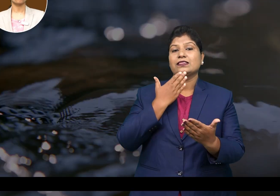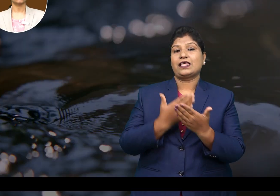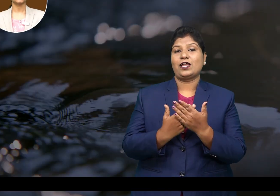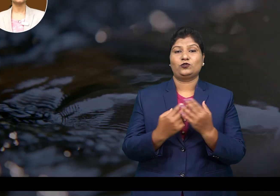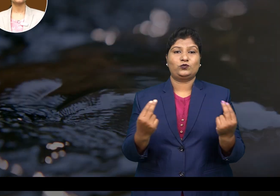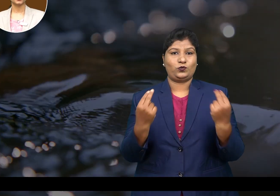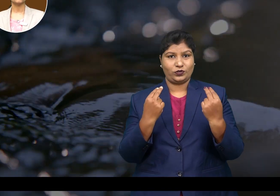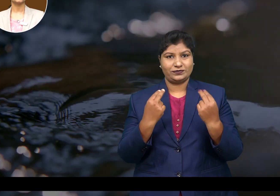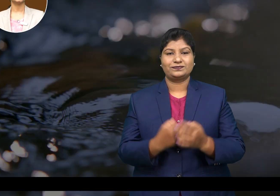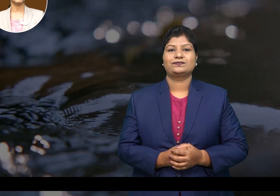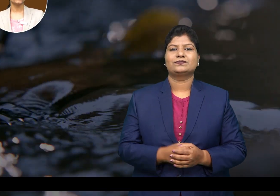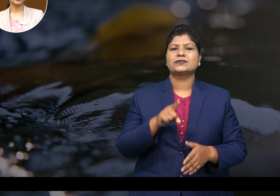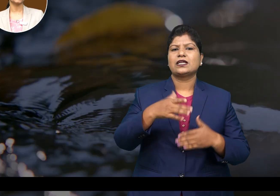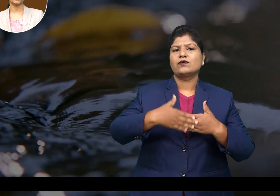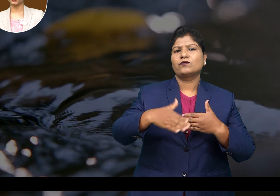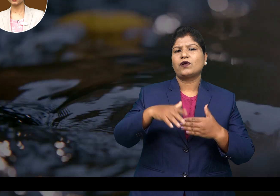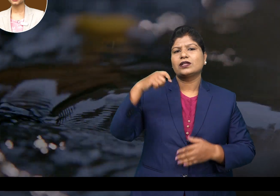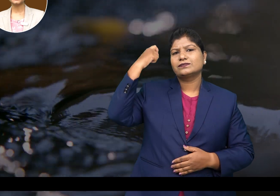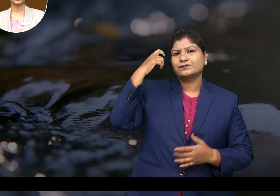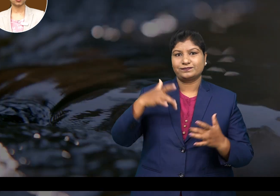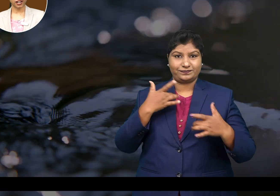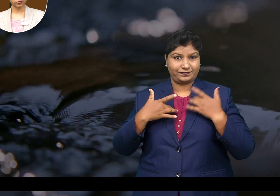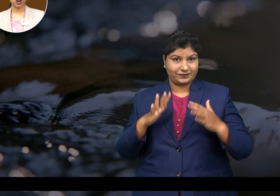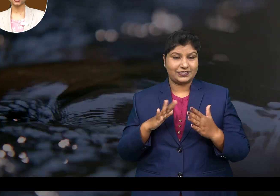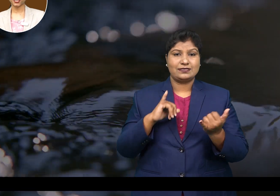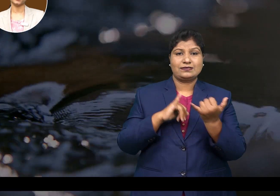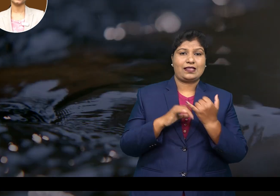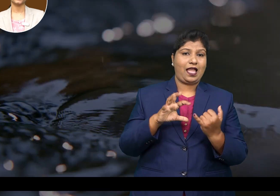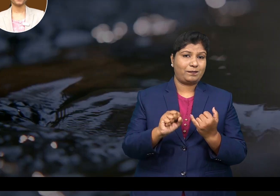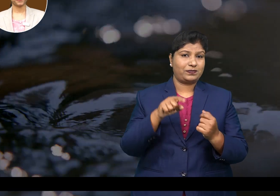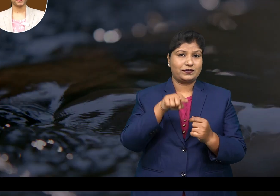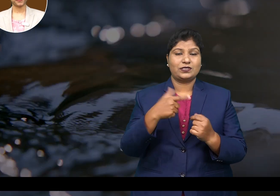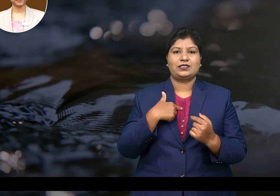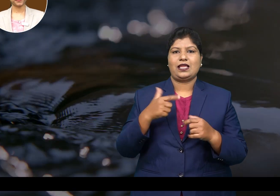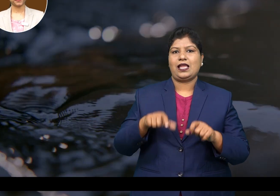Thank you for watching. For further interesting videos, subscribe to our channel.